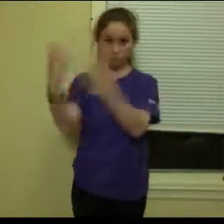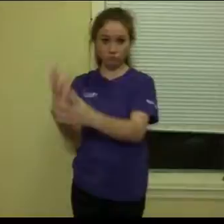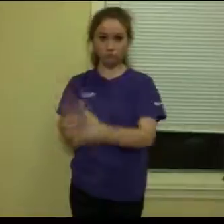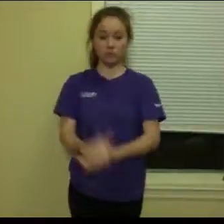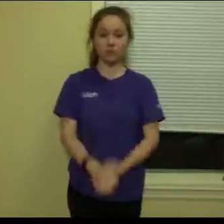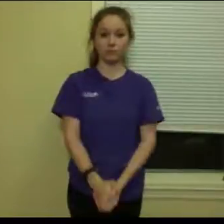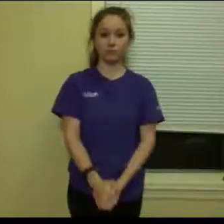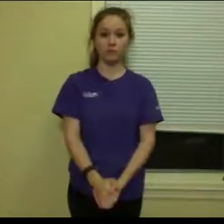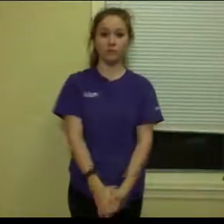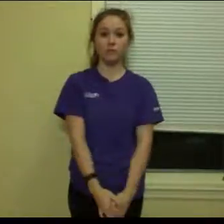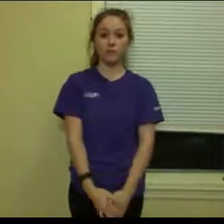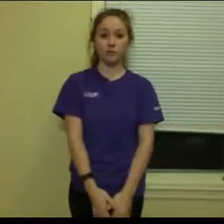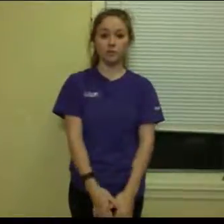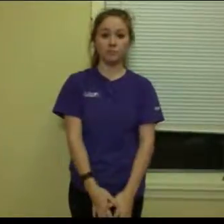in different groups named parties